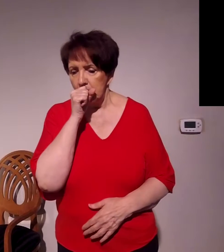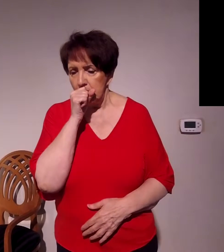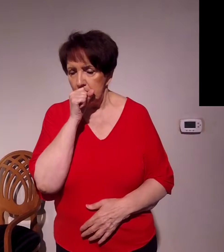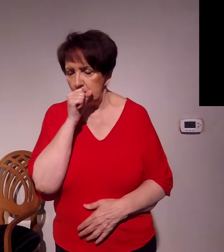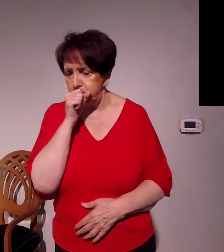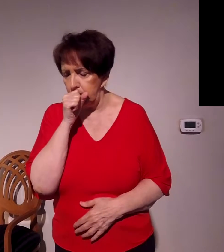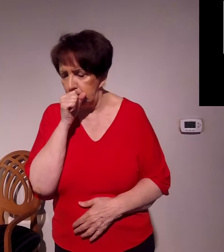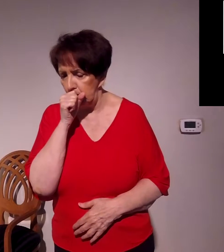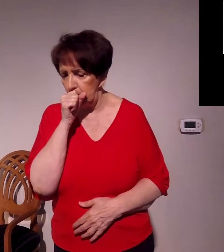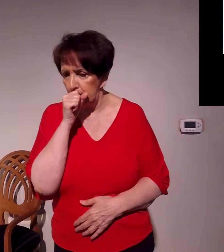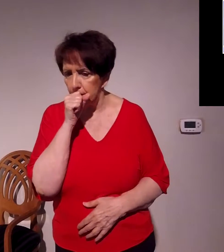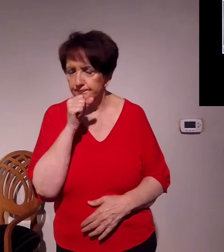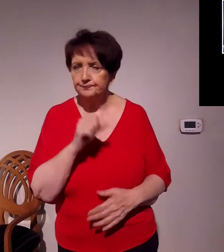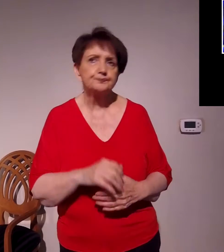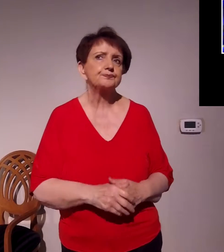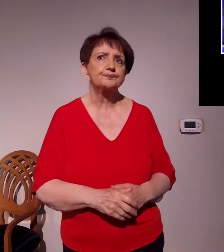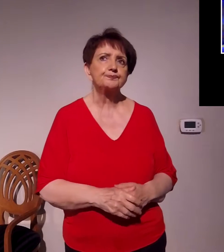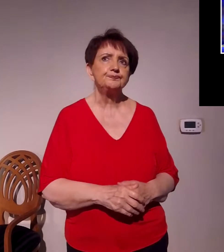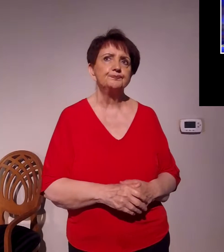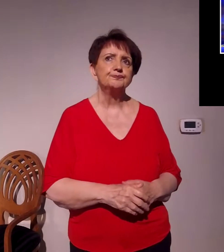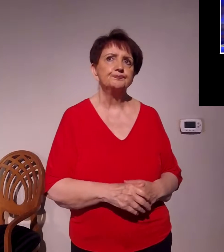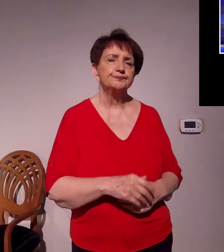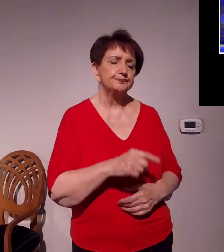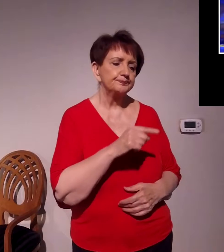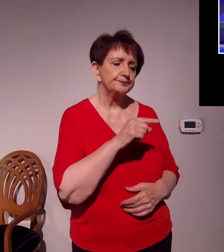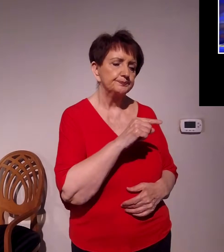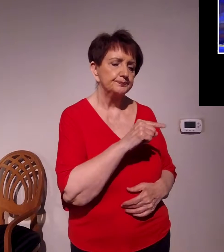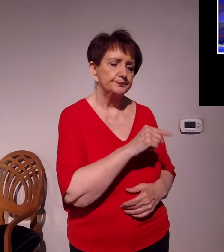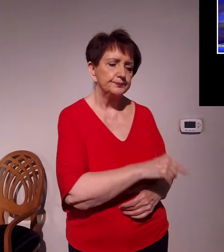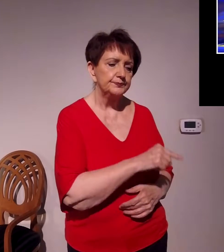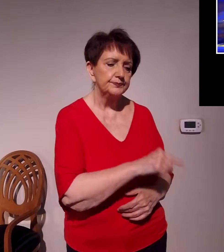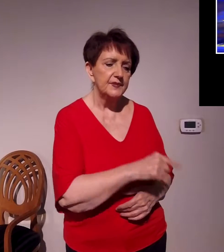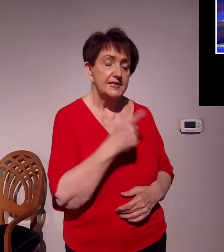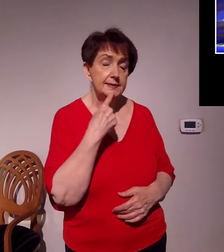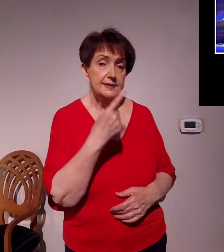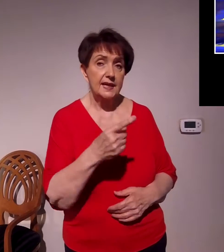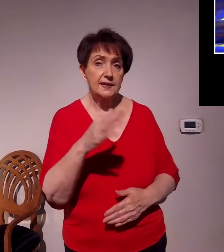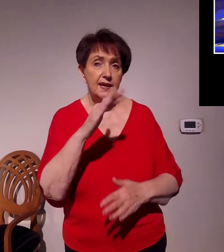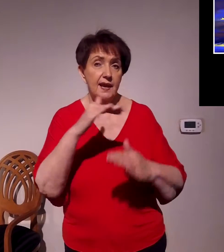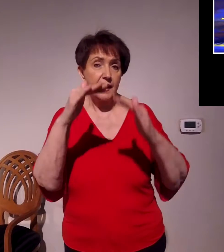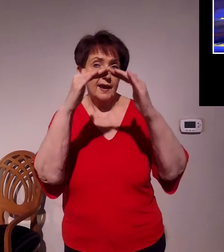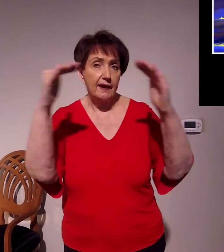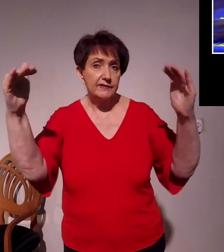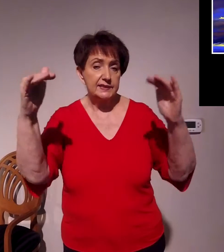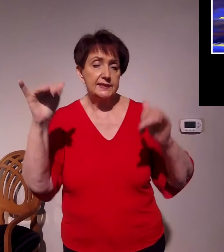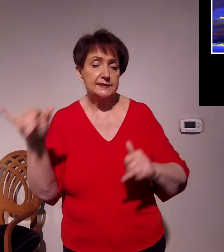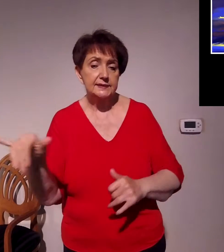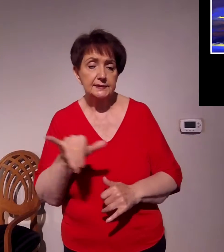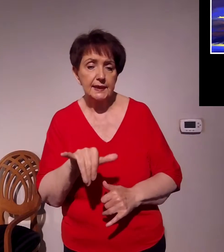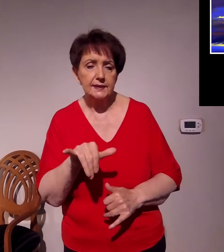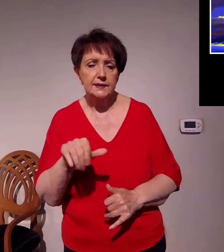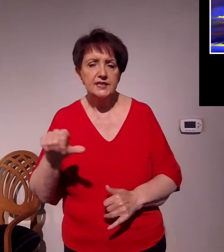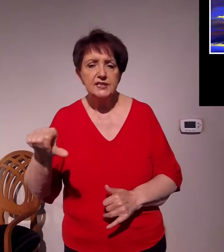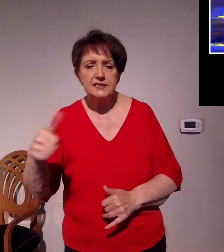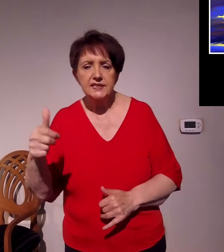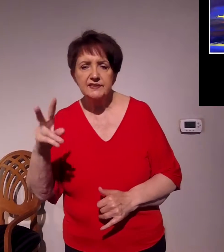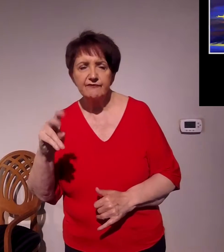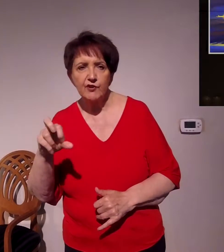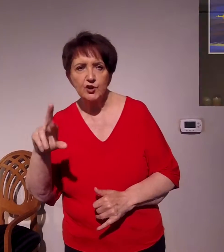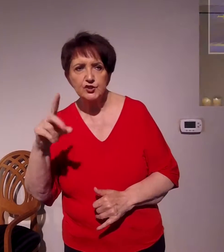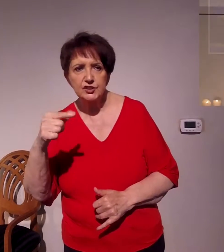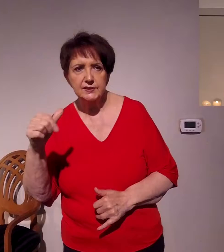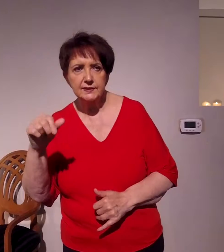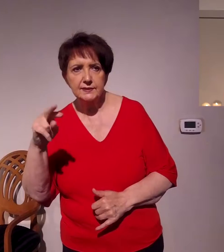The great teacher, Jesus, likened the kingdom of heaven to 10 virgins who took their lamps and went forth to